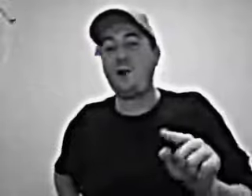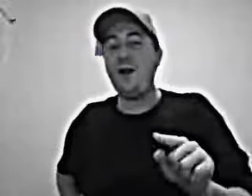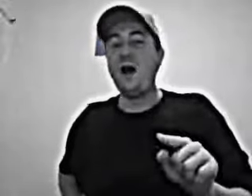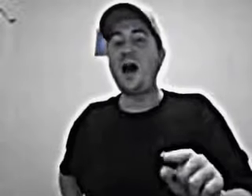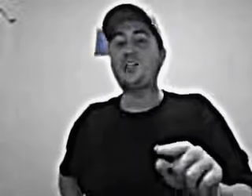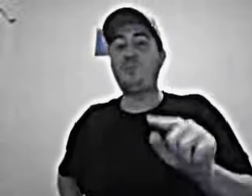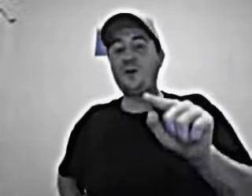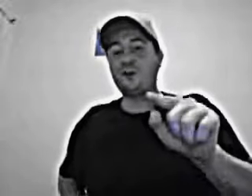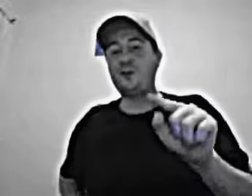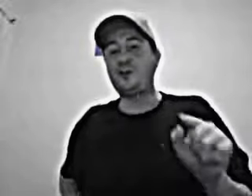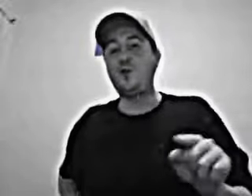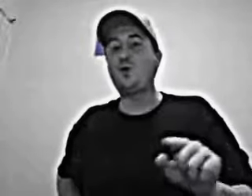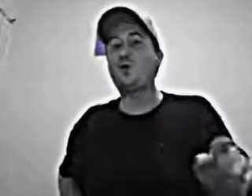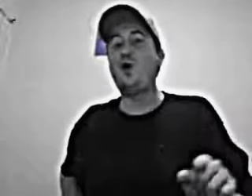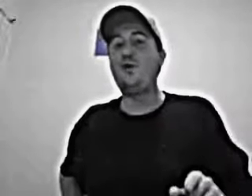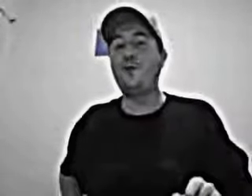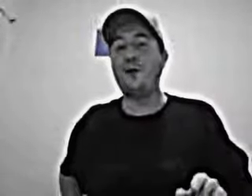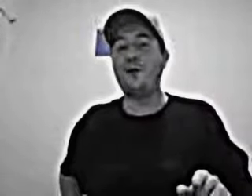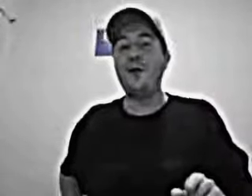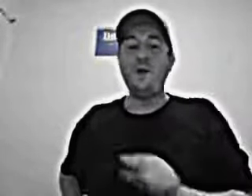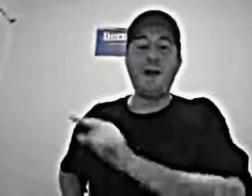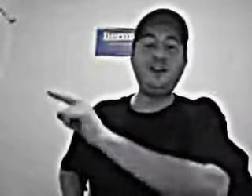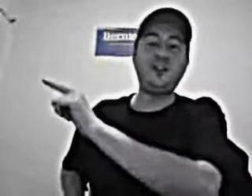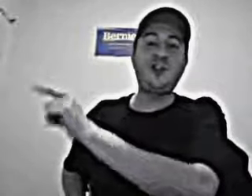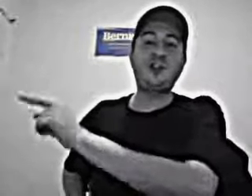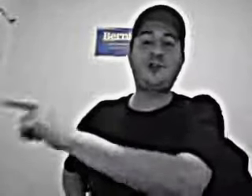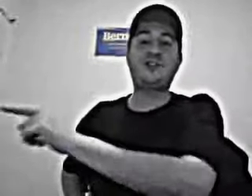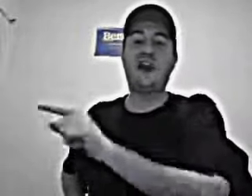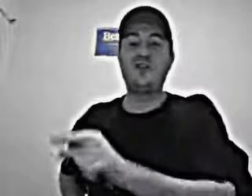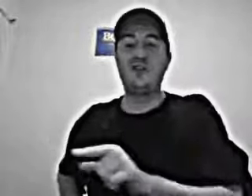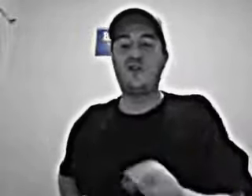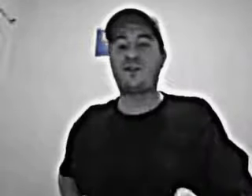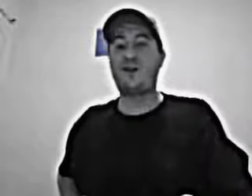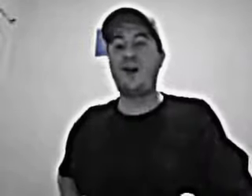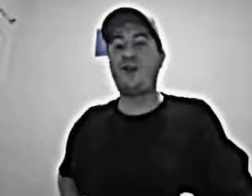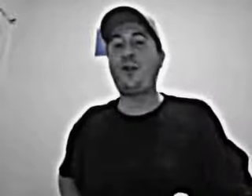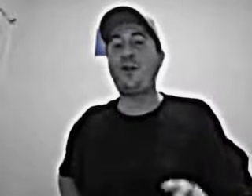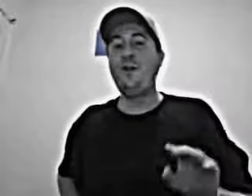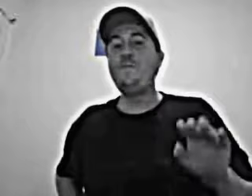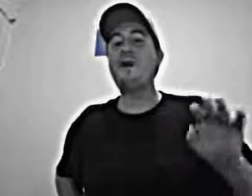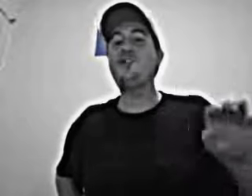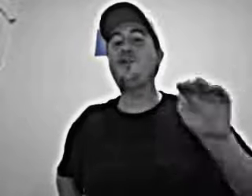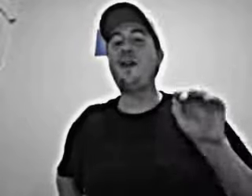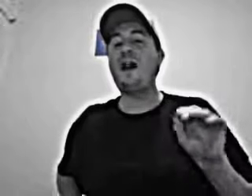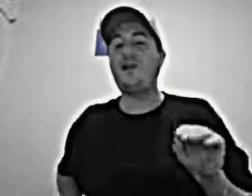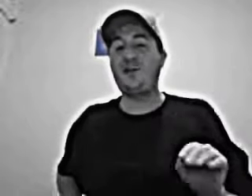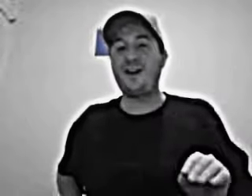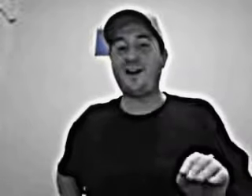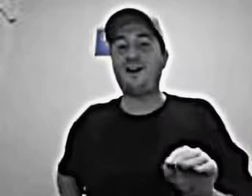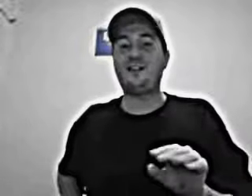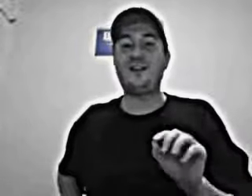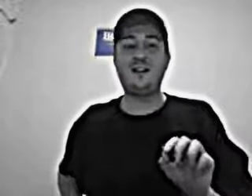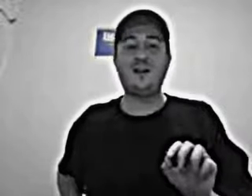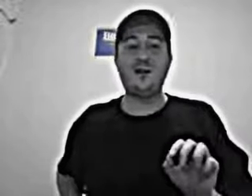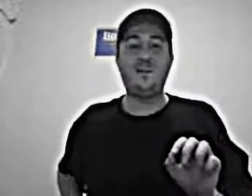for hospitals and schools all over the world make sure Israel's got universal health care make sure they got free college in Israel